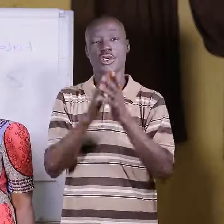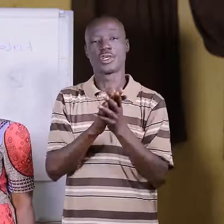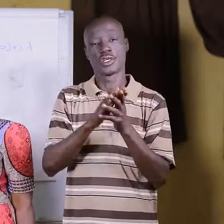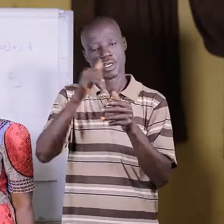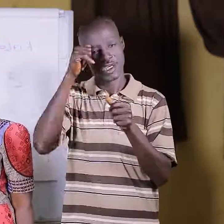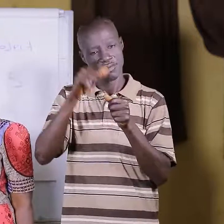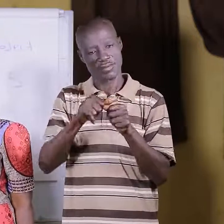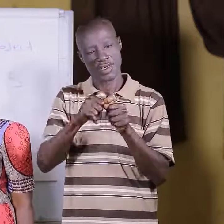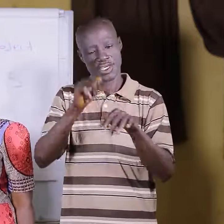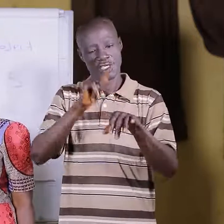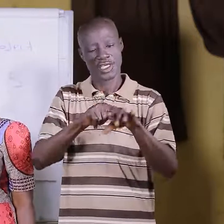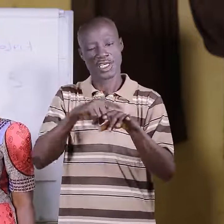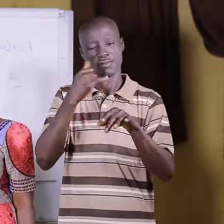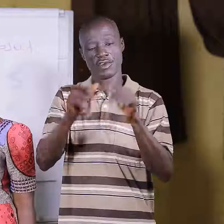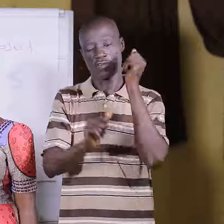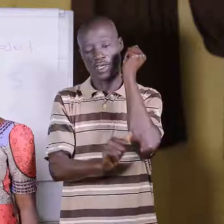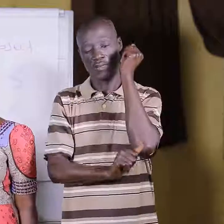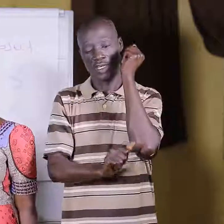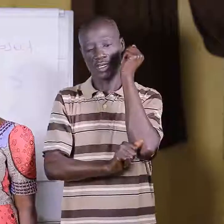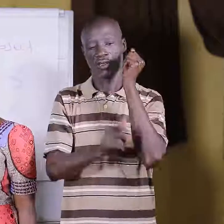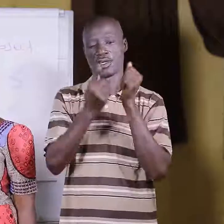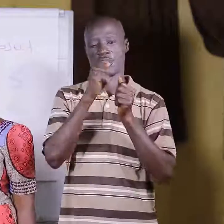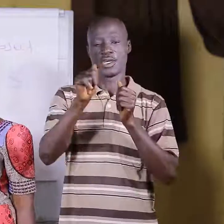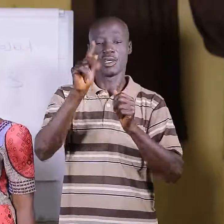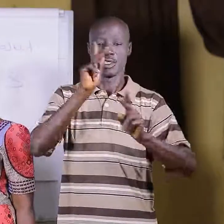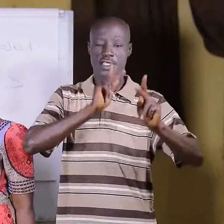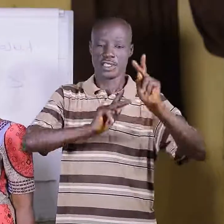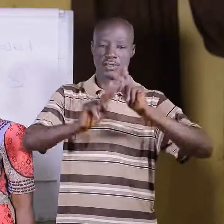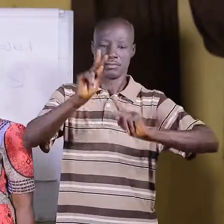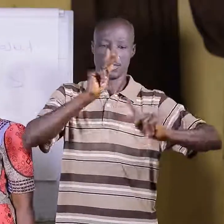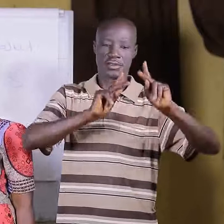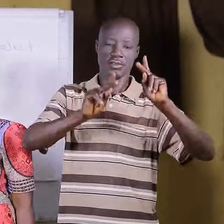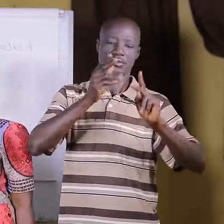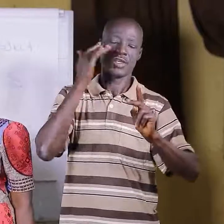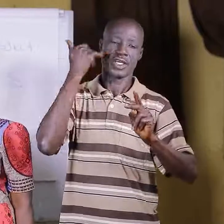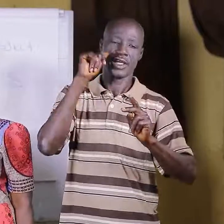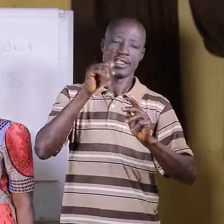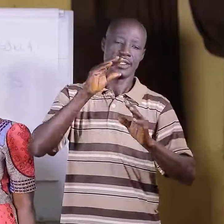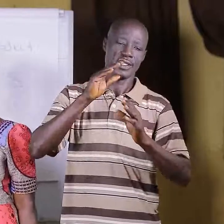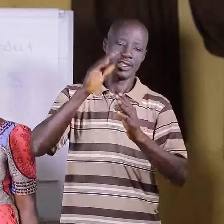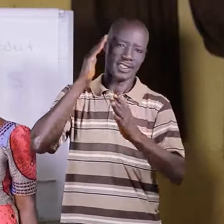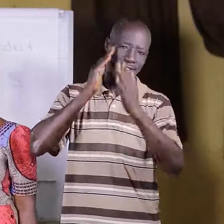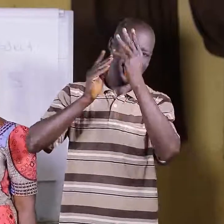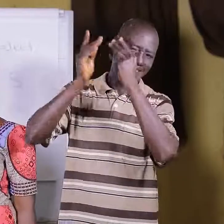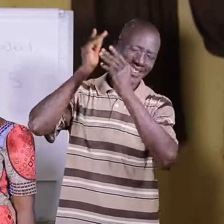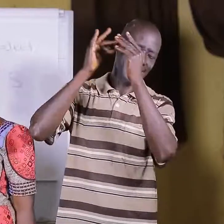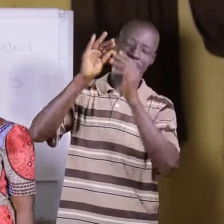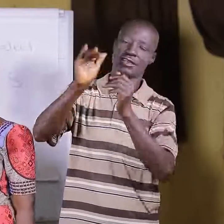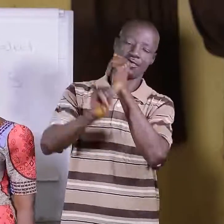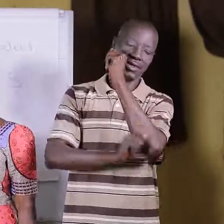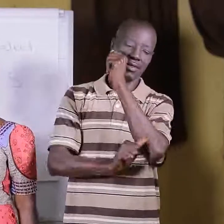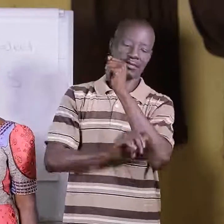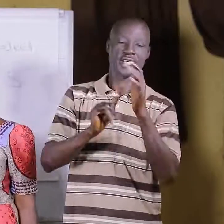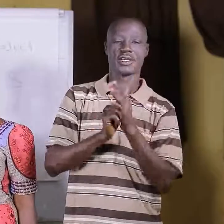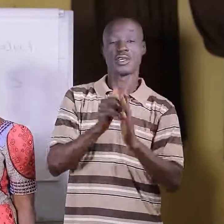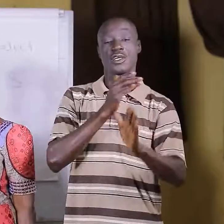the time of Abraham, my students, the Israelites were the descendants of Abraham. And God had already promised